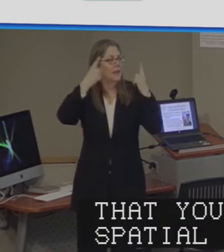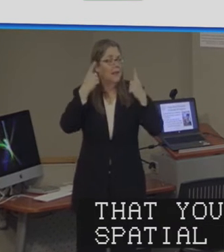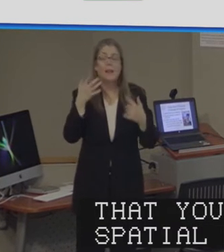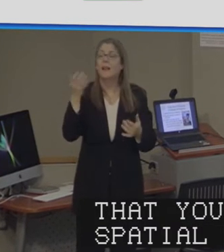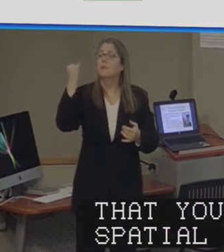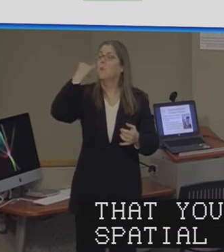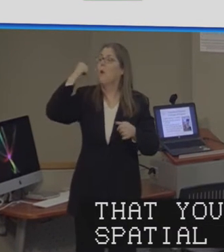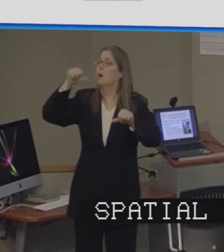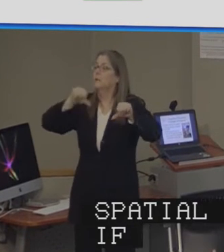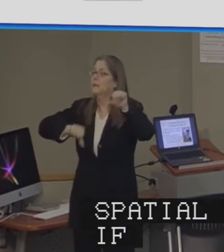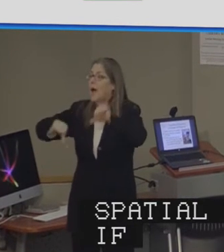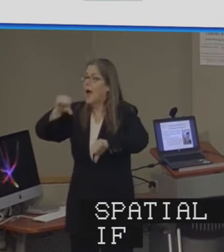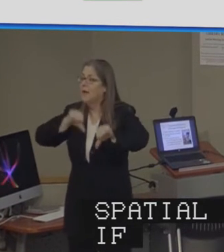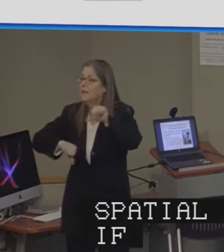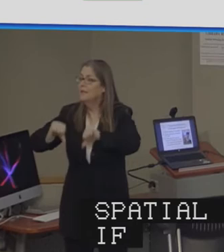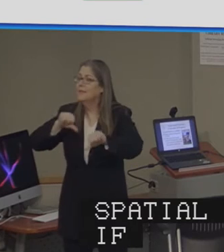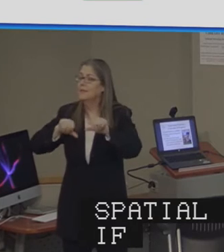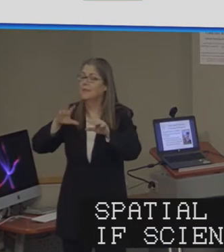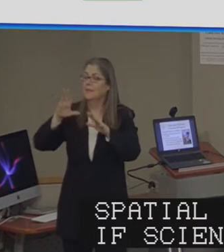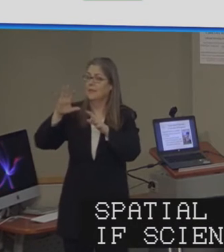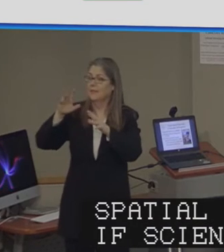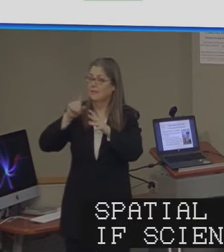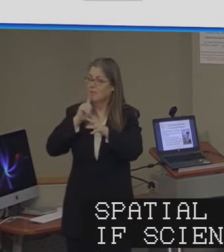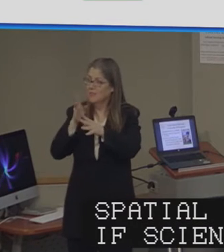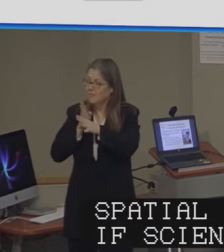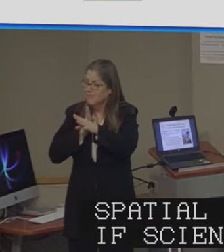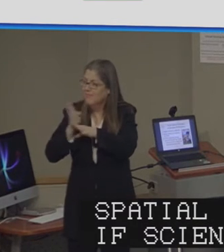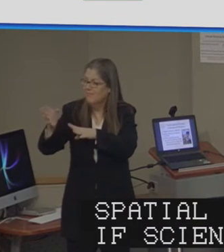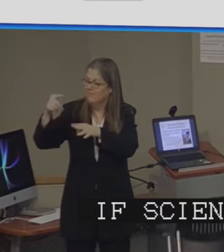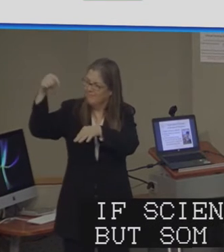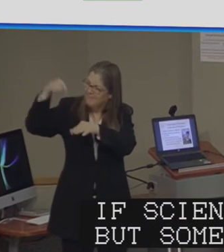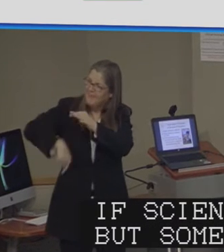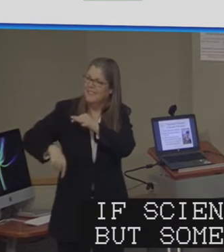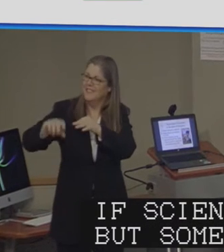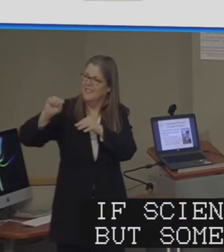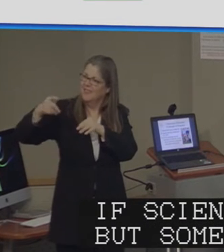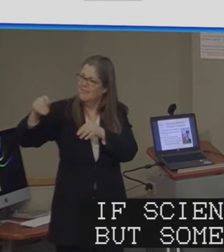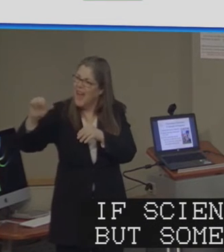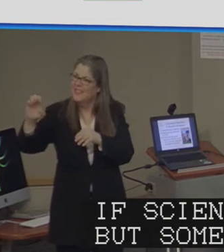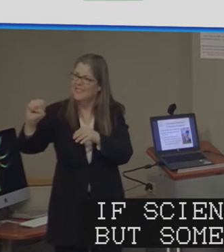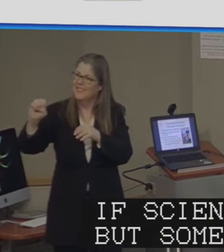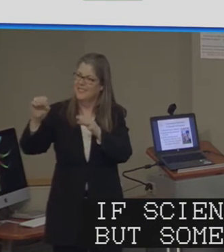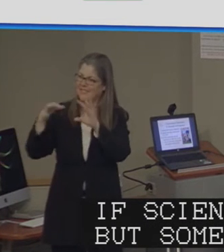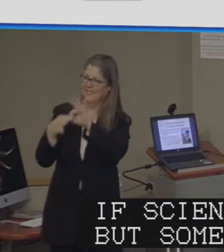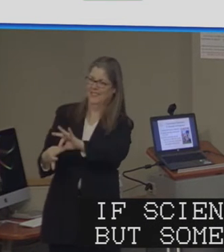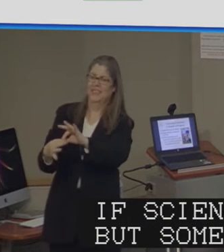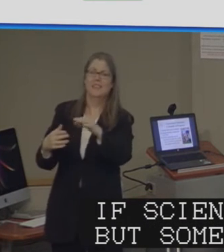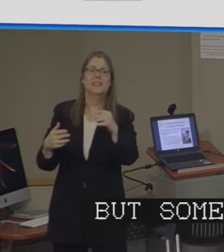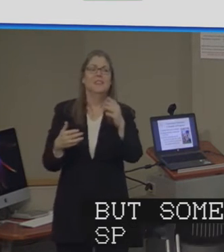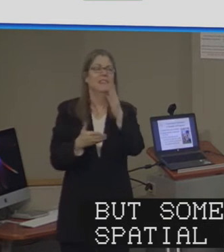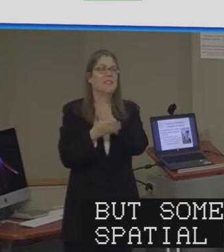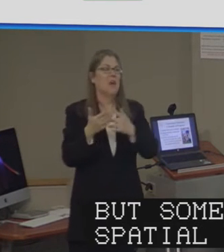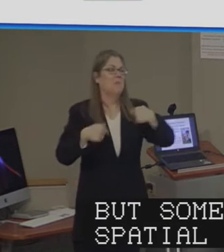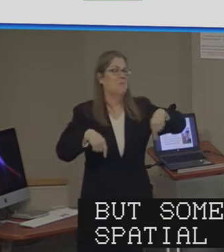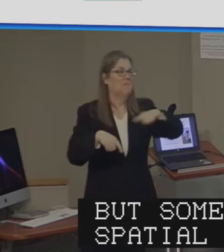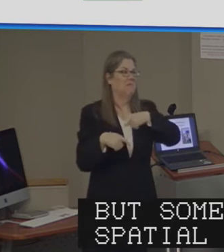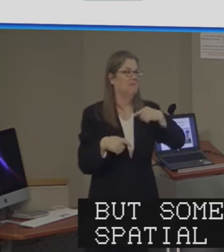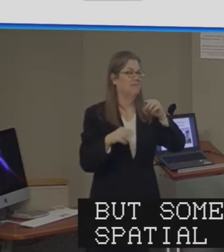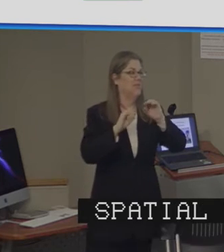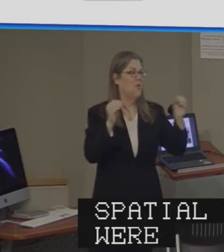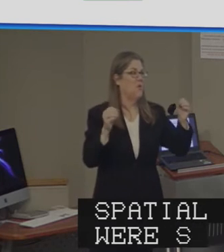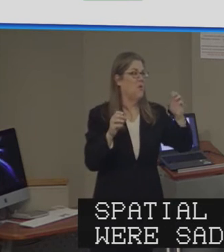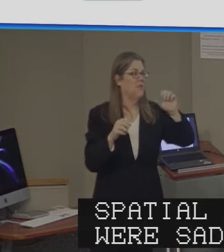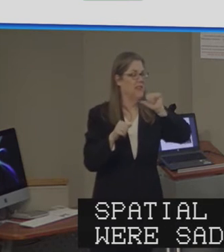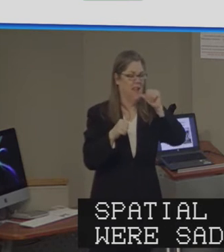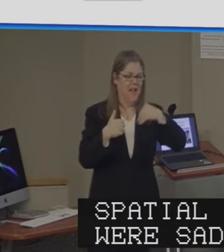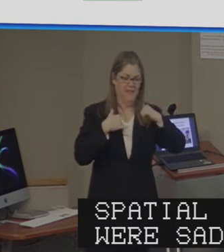us were born to be spatial thinkers and some of us were sadly born not to be, that wouldn't be necessarily very